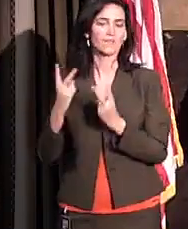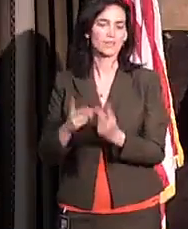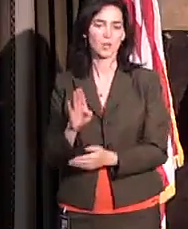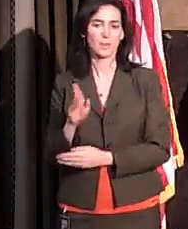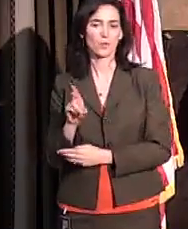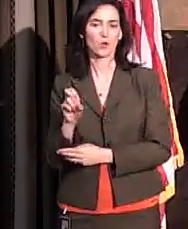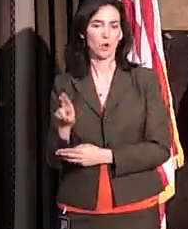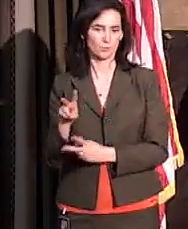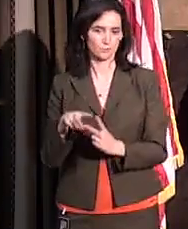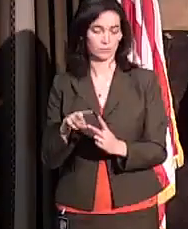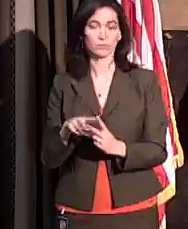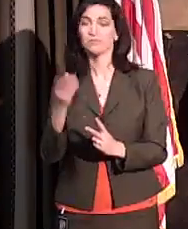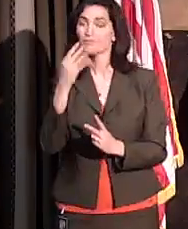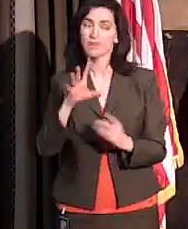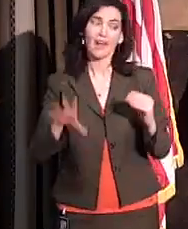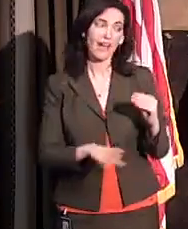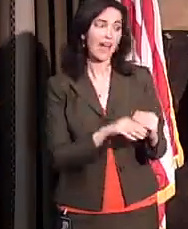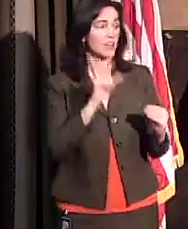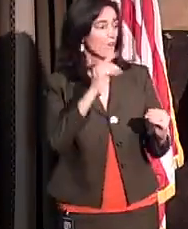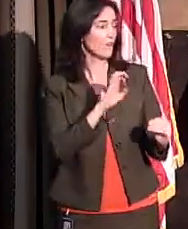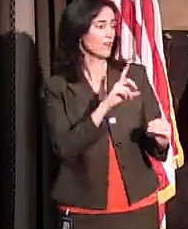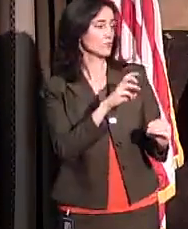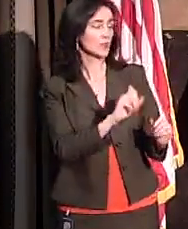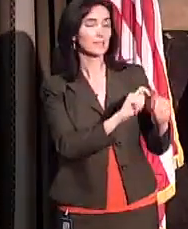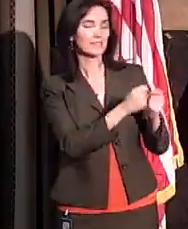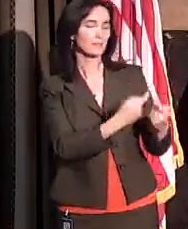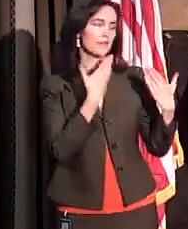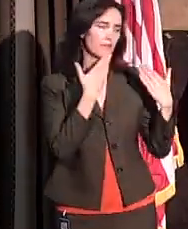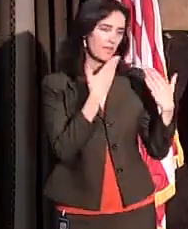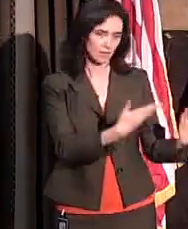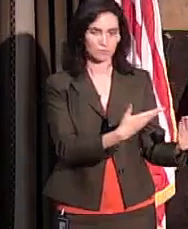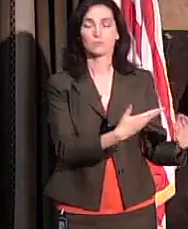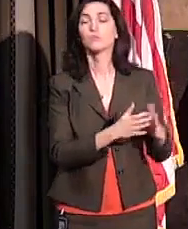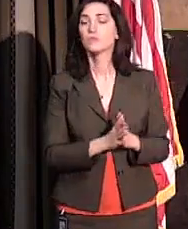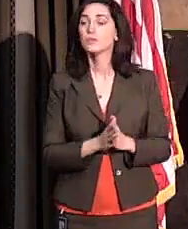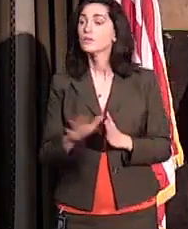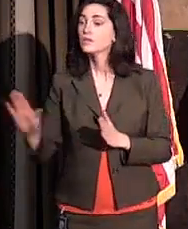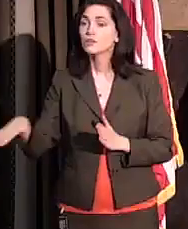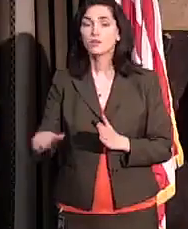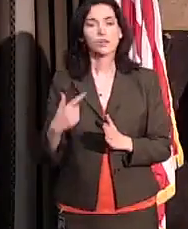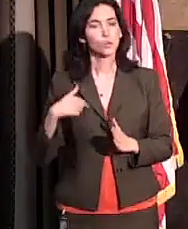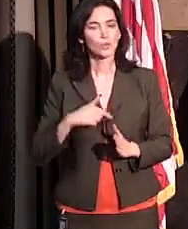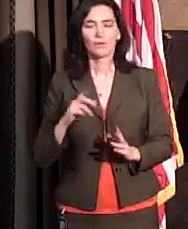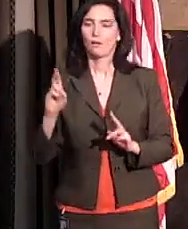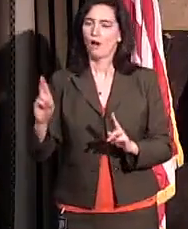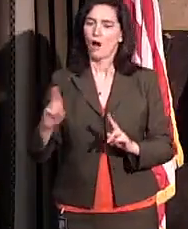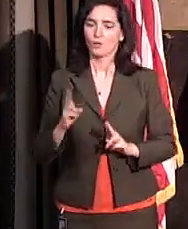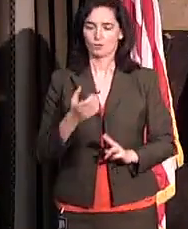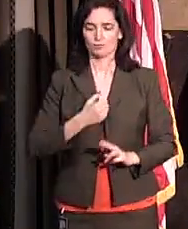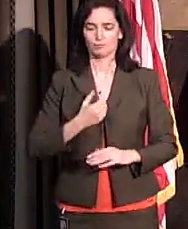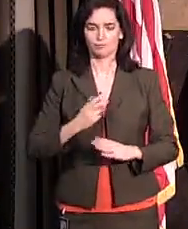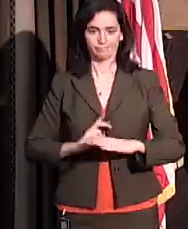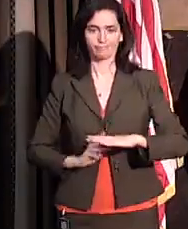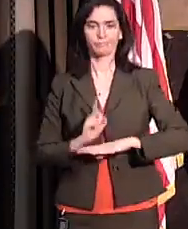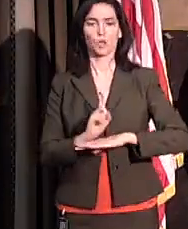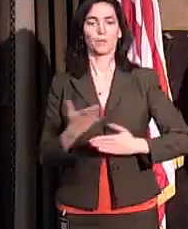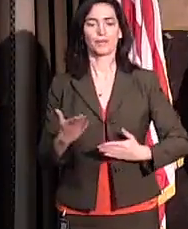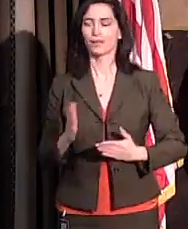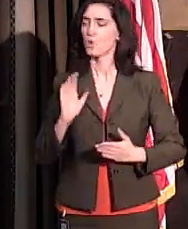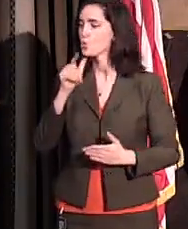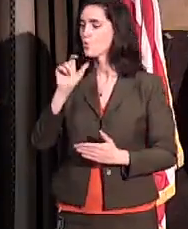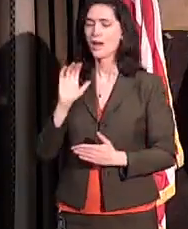add our thank you to Governor Edwards and his team. We are so honored to be here representing our members